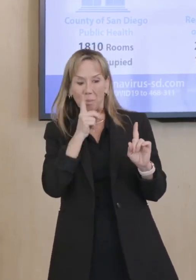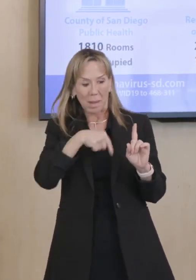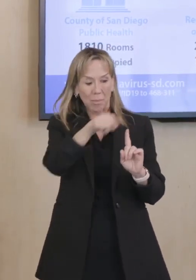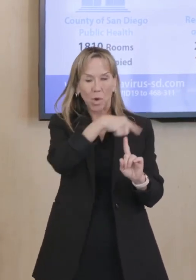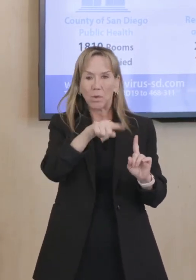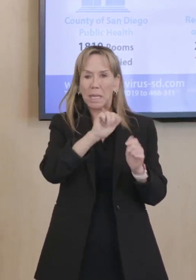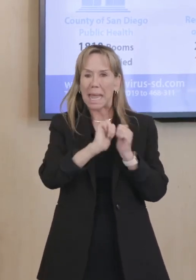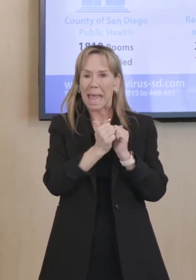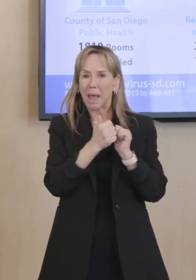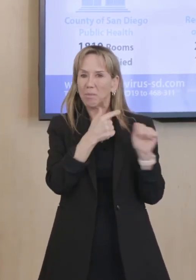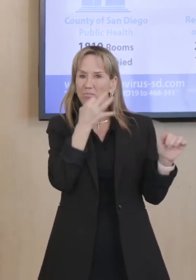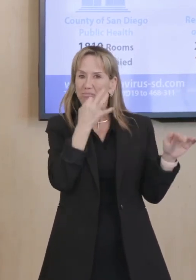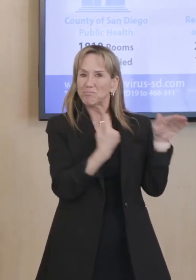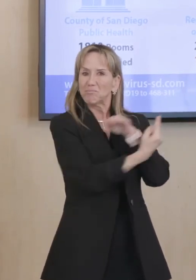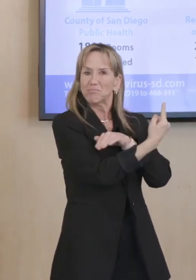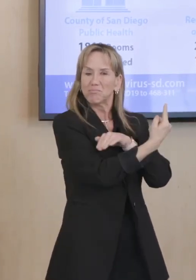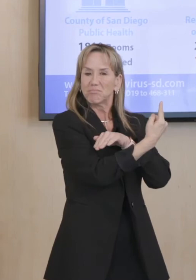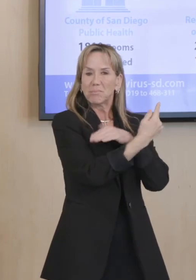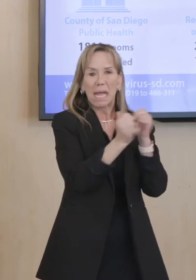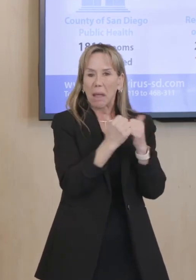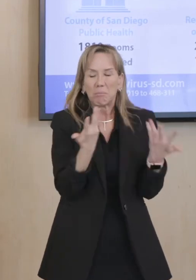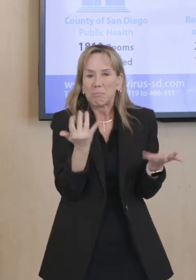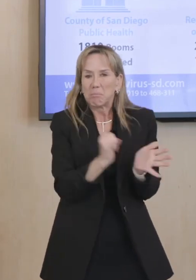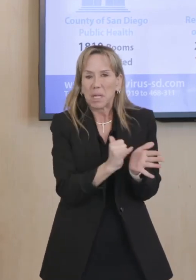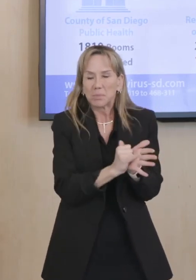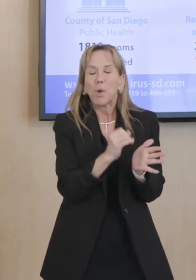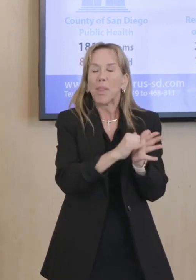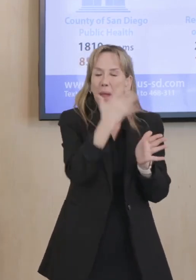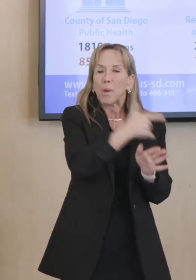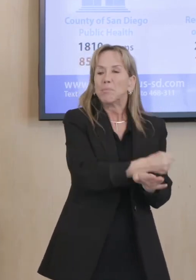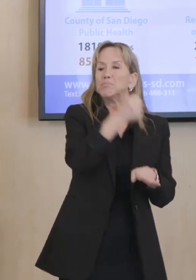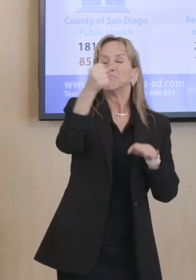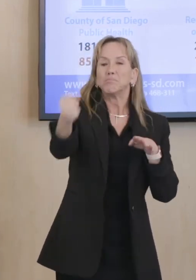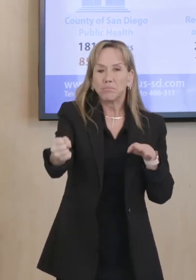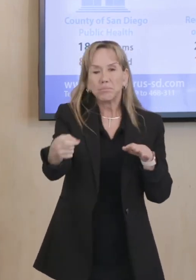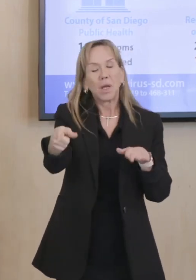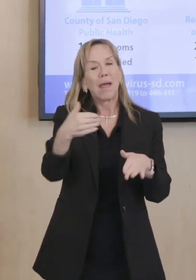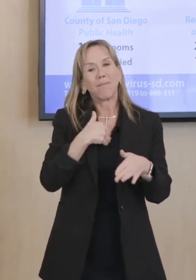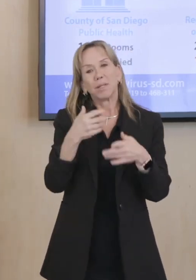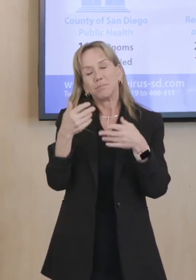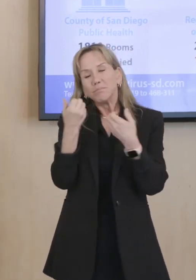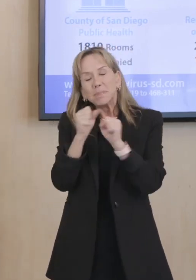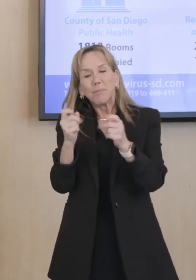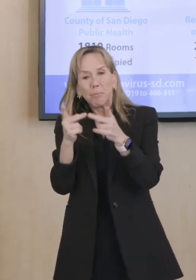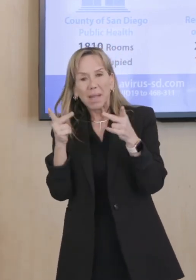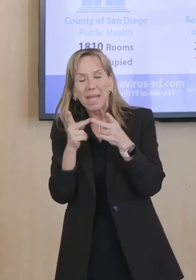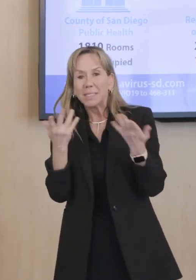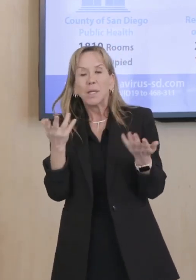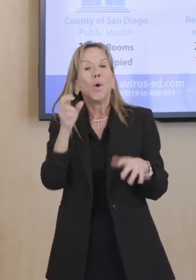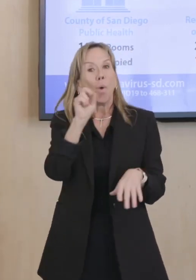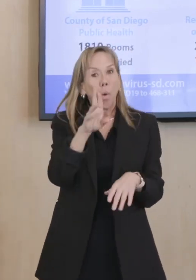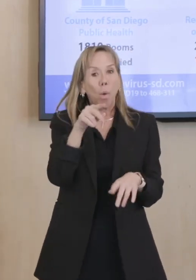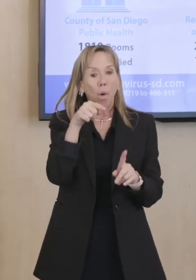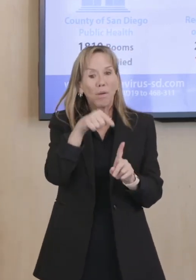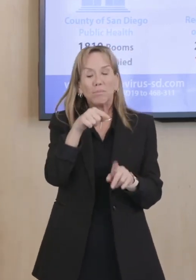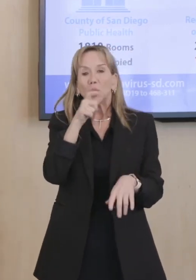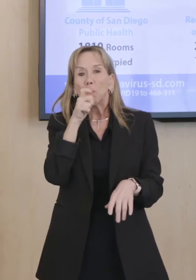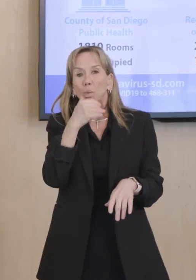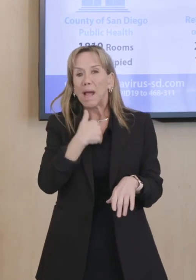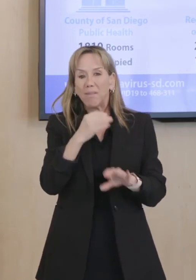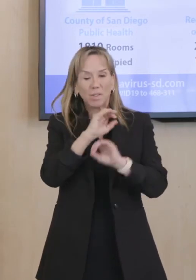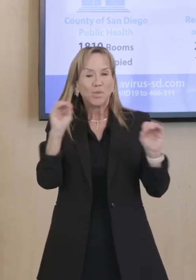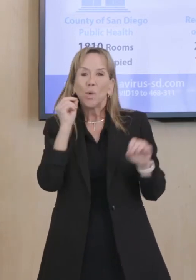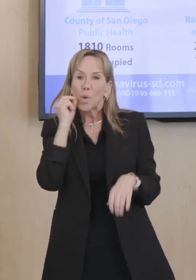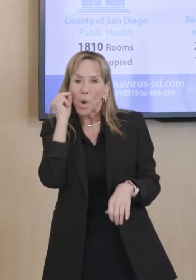would be appropriate to help slow the spread and the contagion, or obviously any individual who is unsheltered and has no home to go to. Out